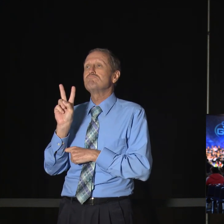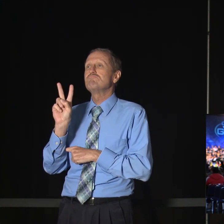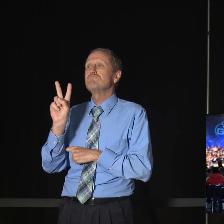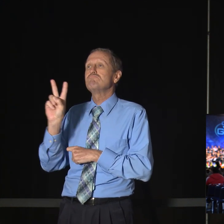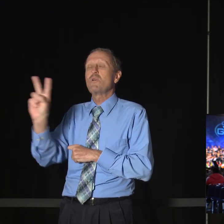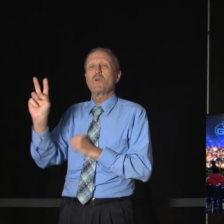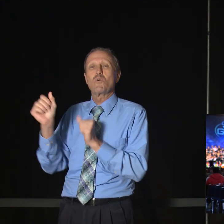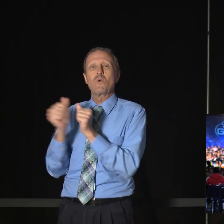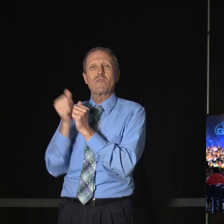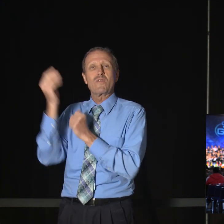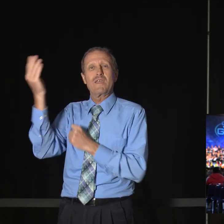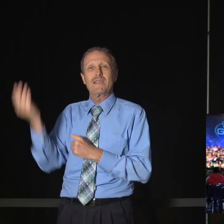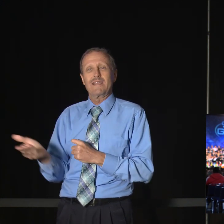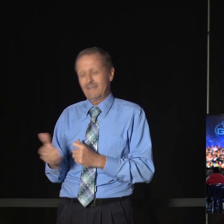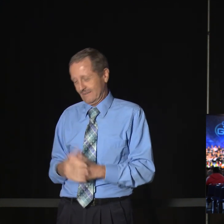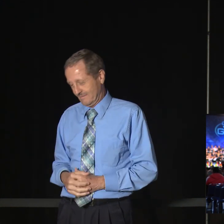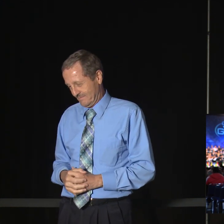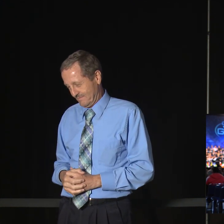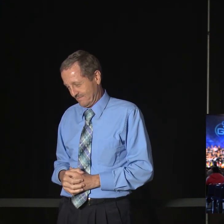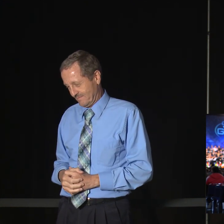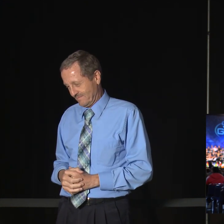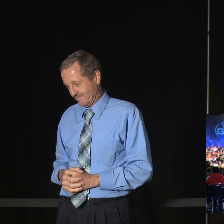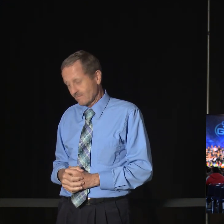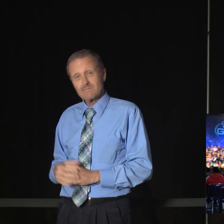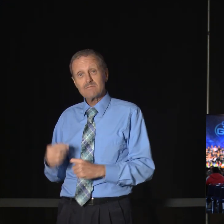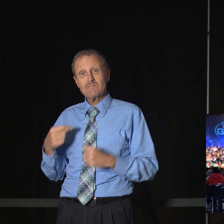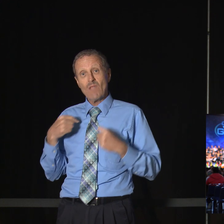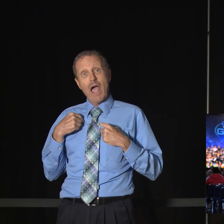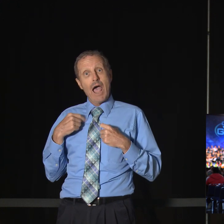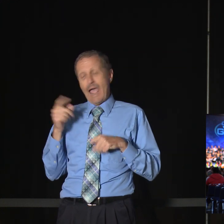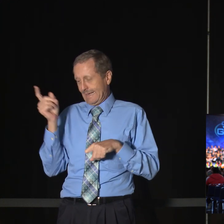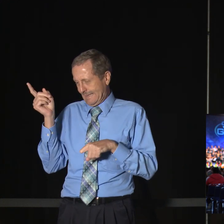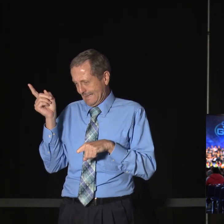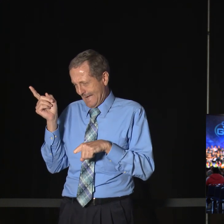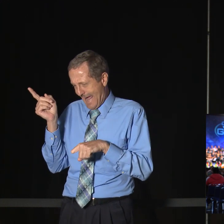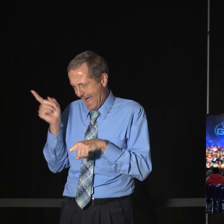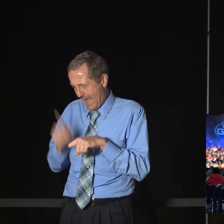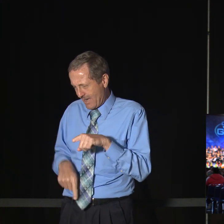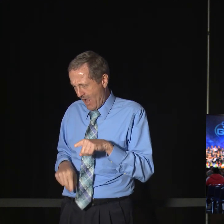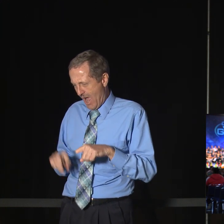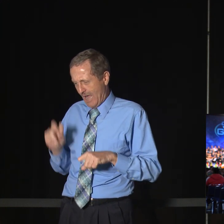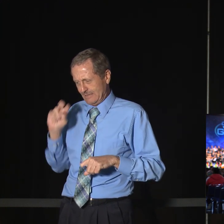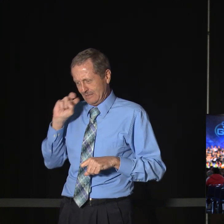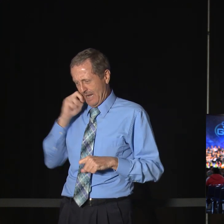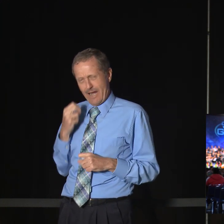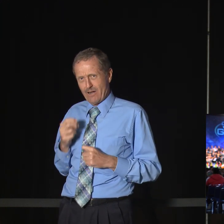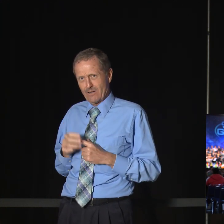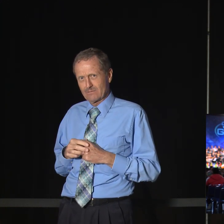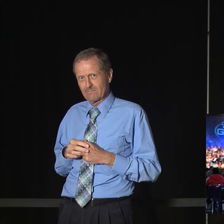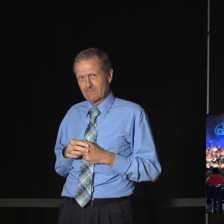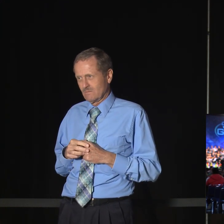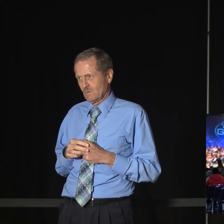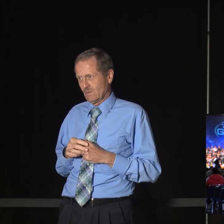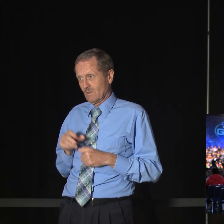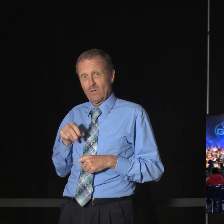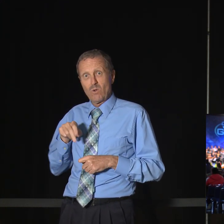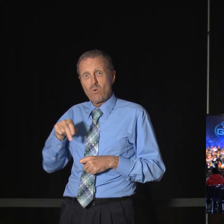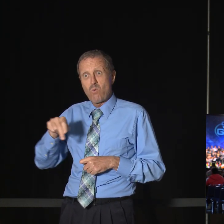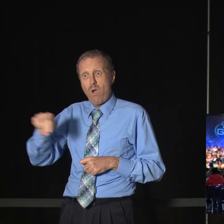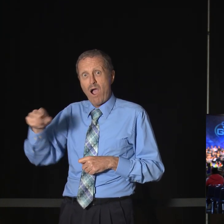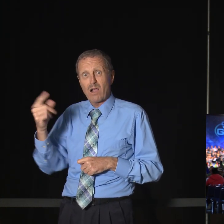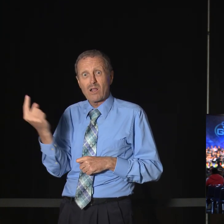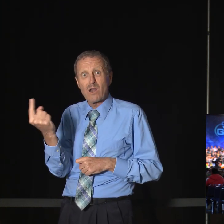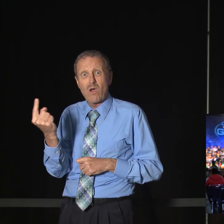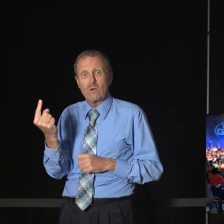of Neblett, and I just love the music that they do. And we're going to hear from Stephen Conway. He's been bringing us our nightly message every night, and